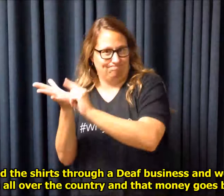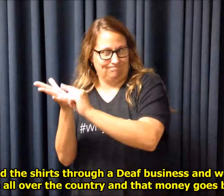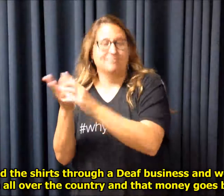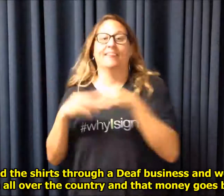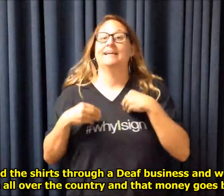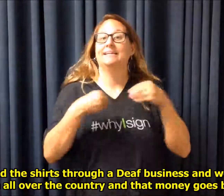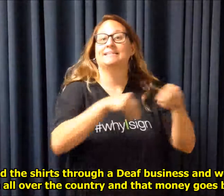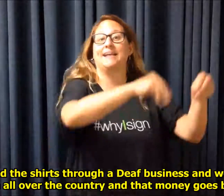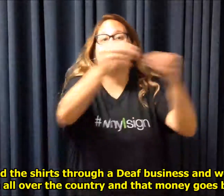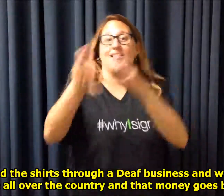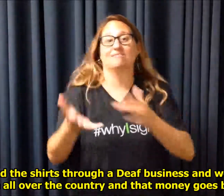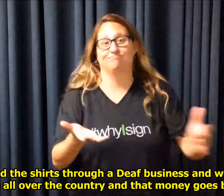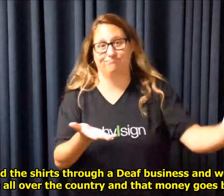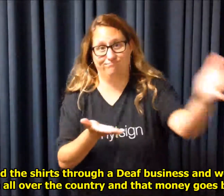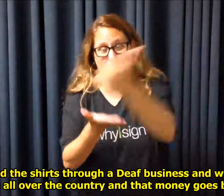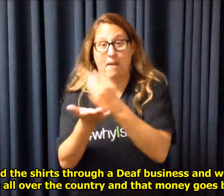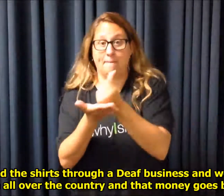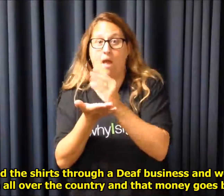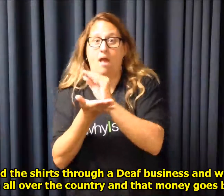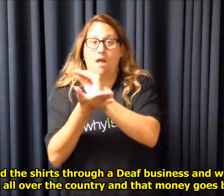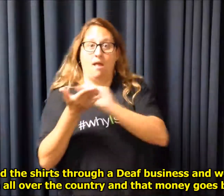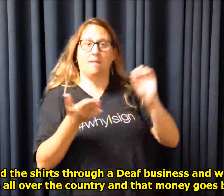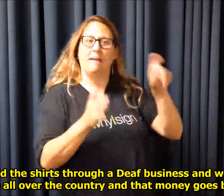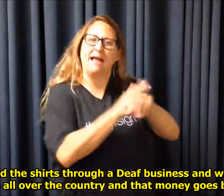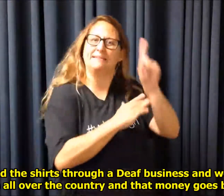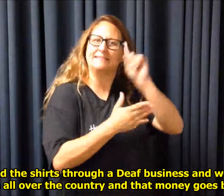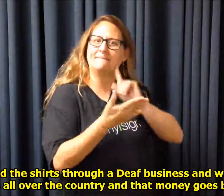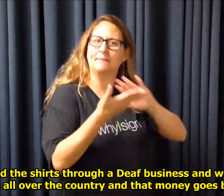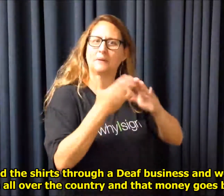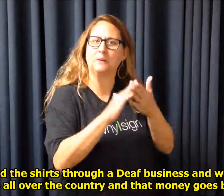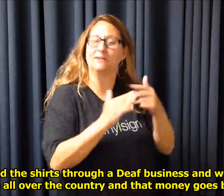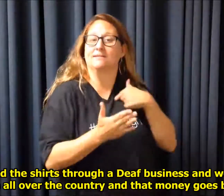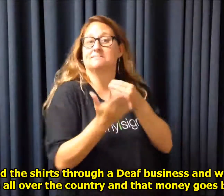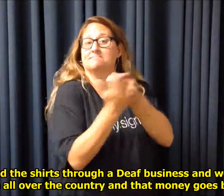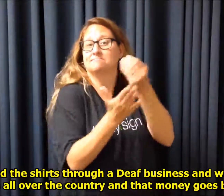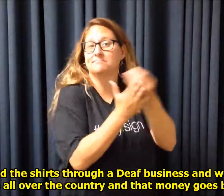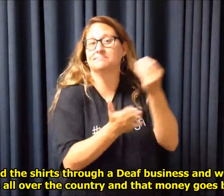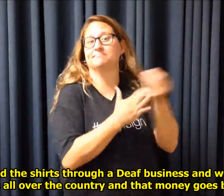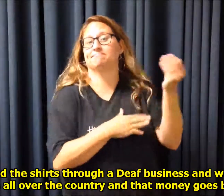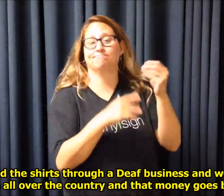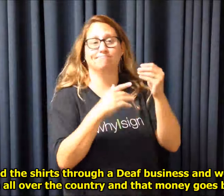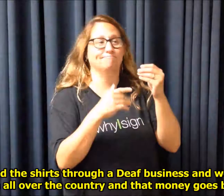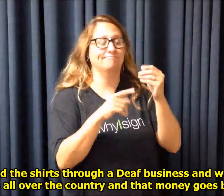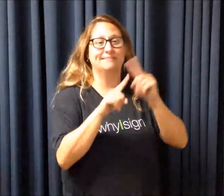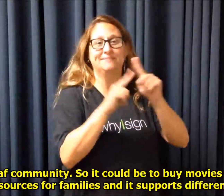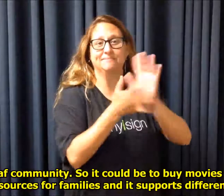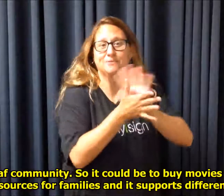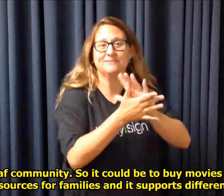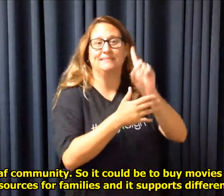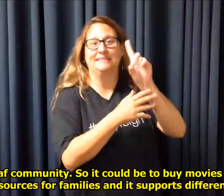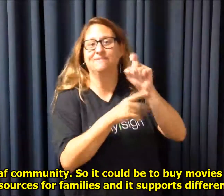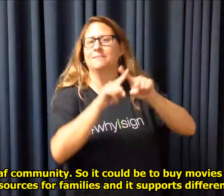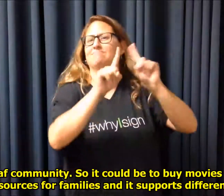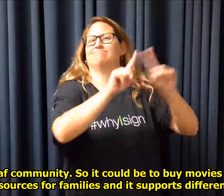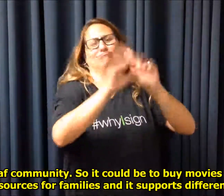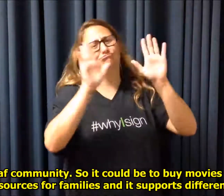deaf business, and we've sold them all over the country. And that money goes back to the deaf community. So it could be to